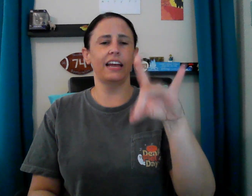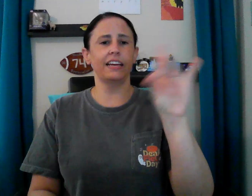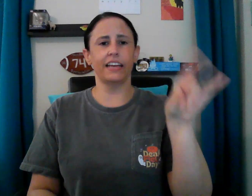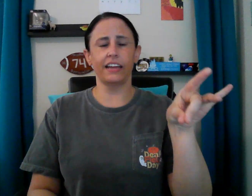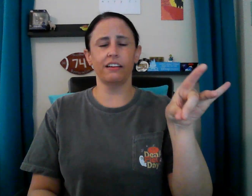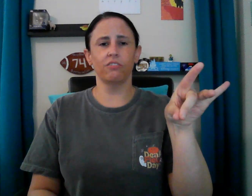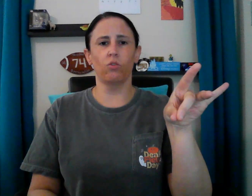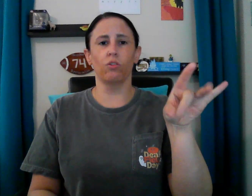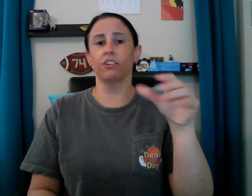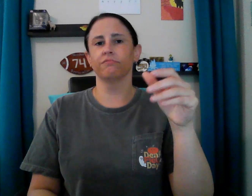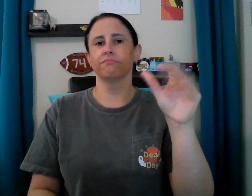1988, or